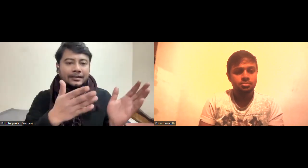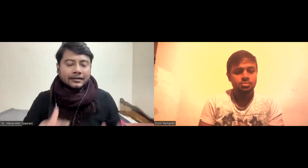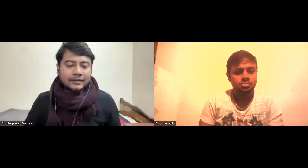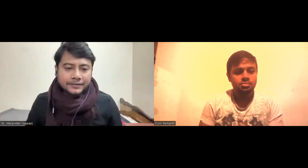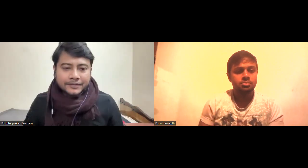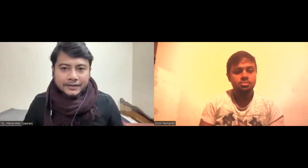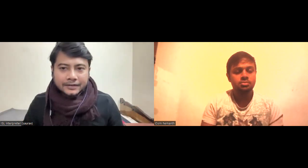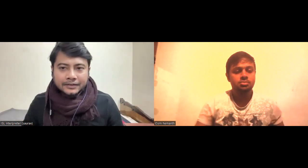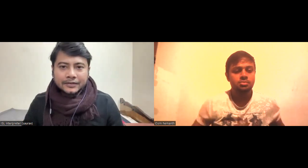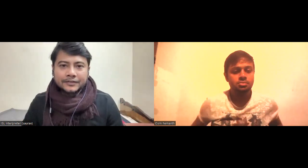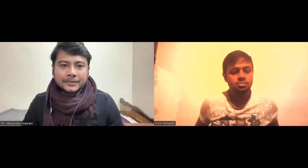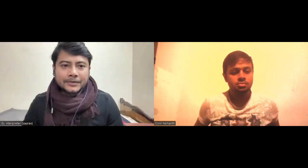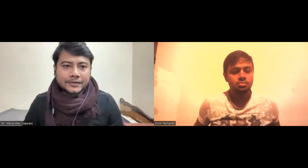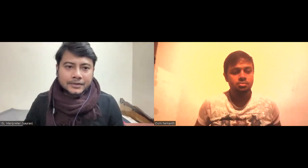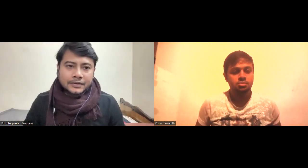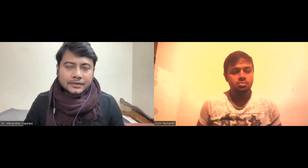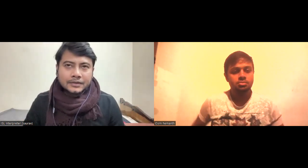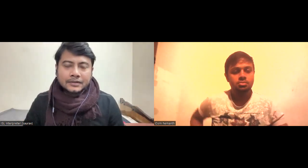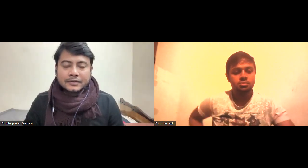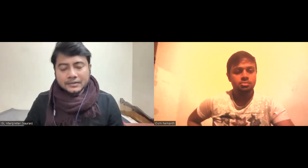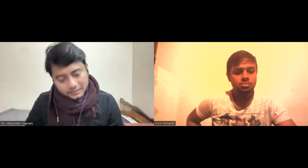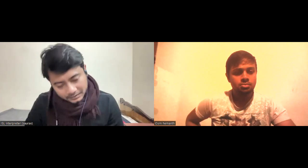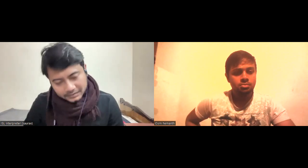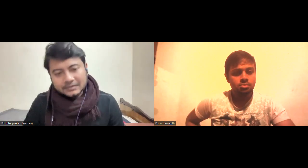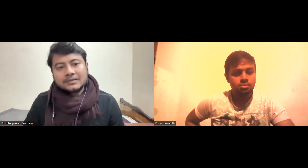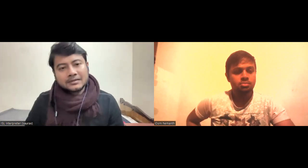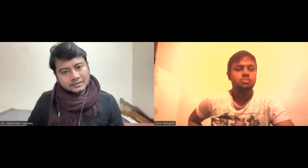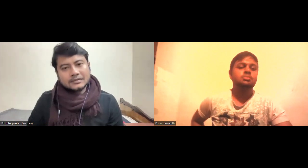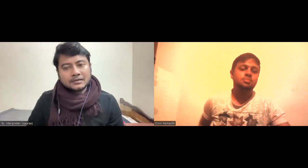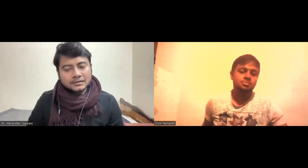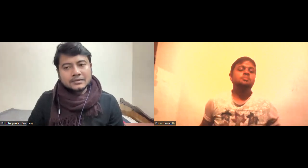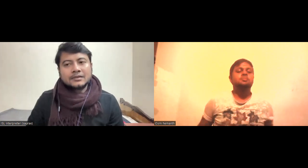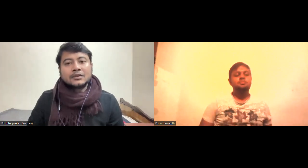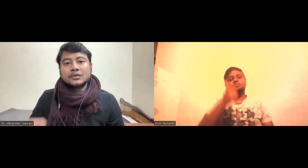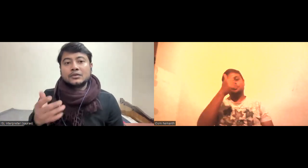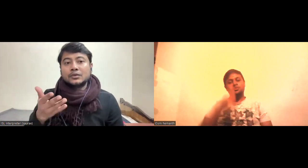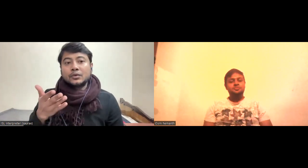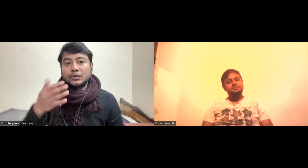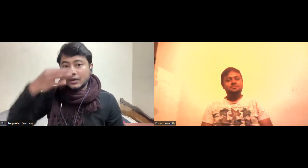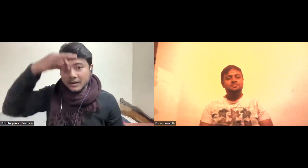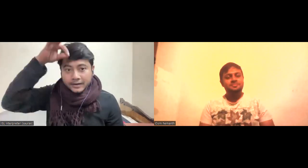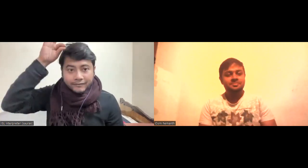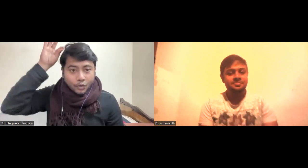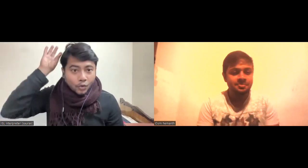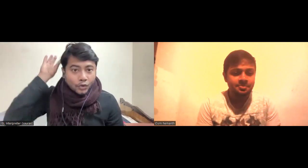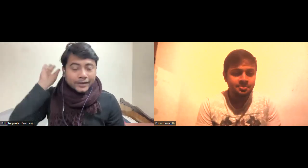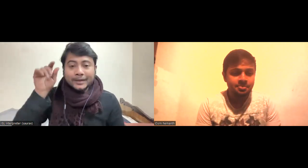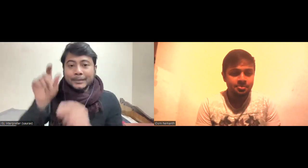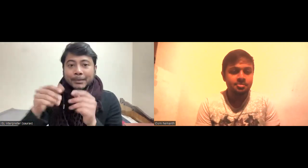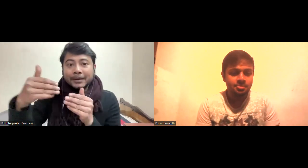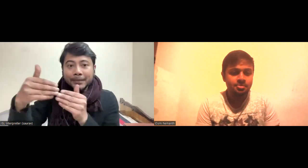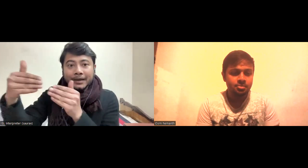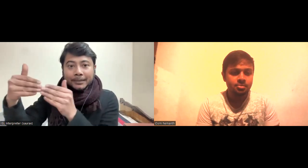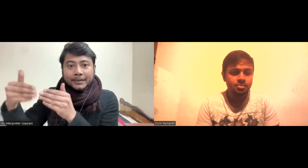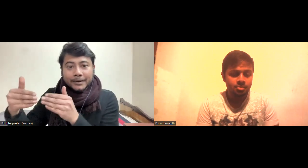then So that's reframe. why when we are chanting, when we are associating with devotees, we don't have to put any extra